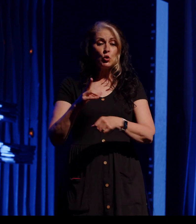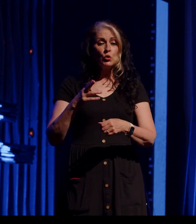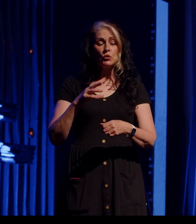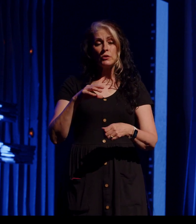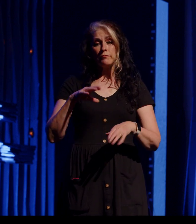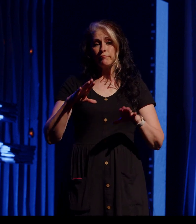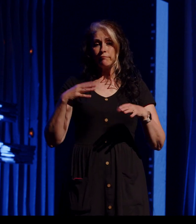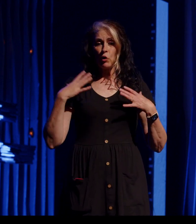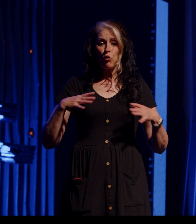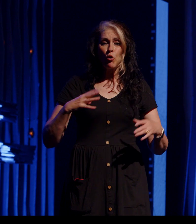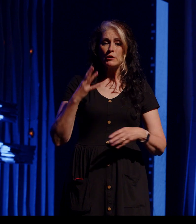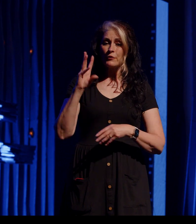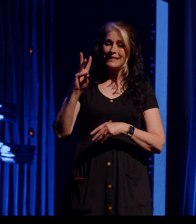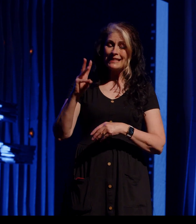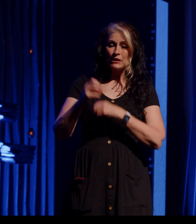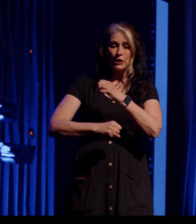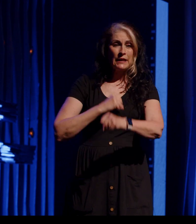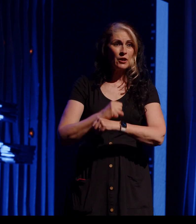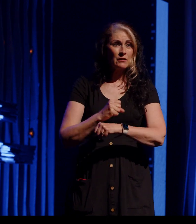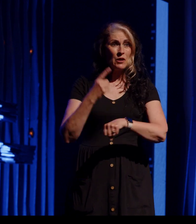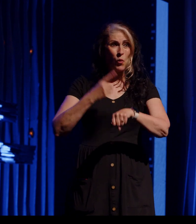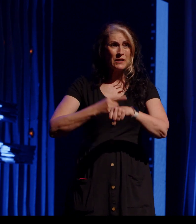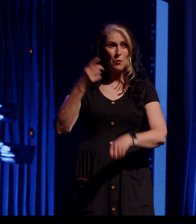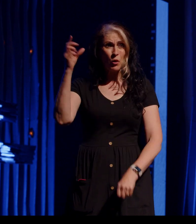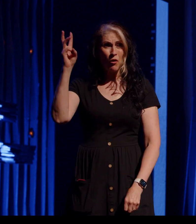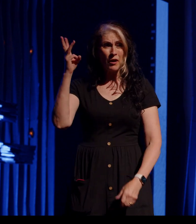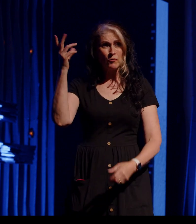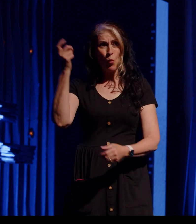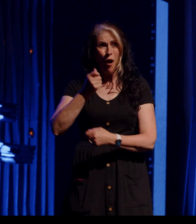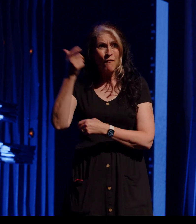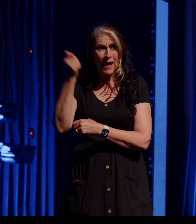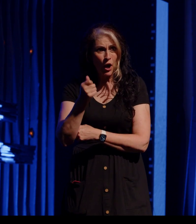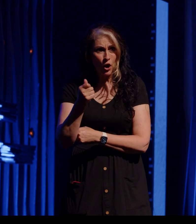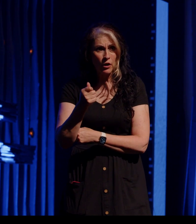How do you make them know that we weren't poor?